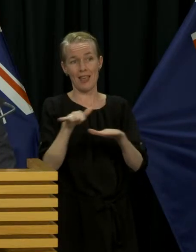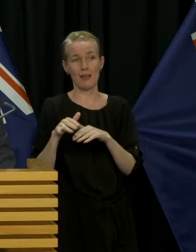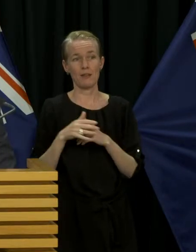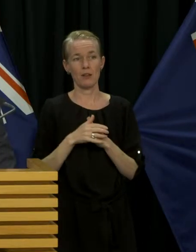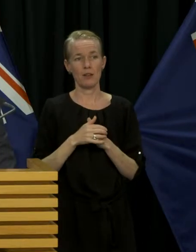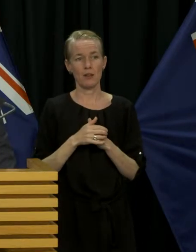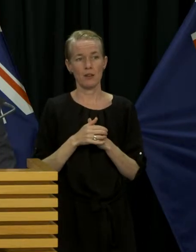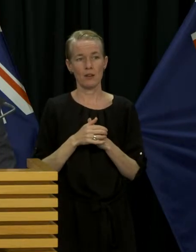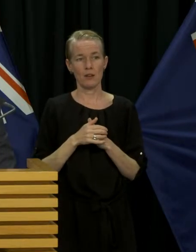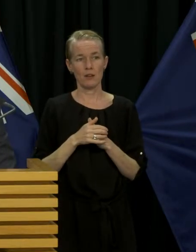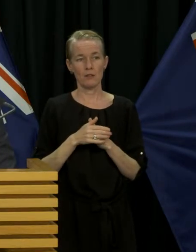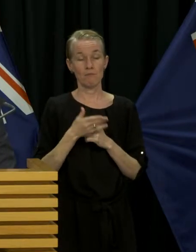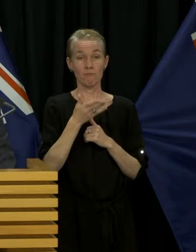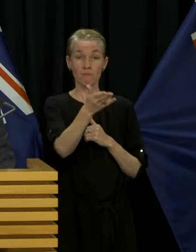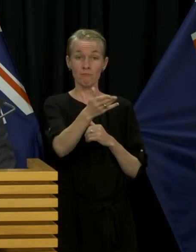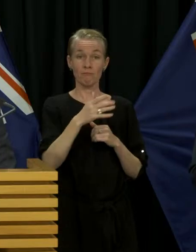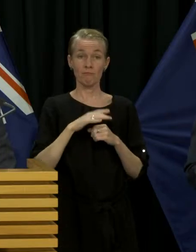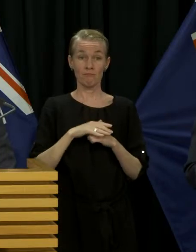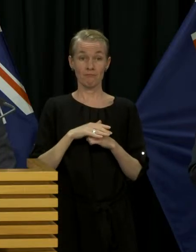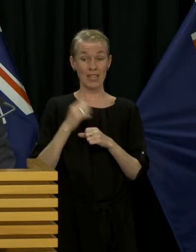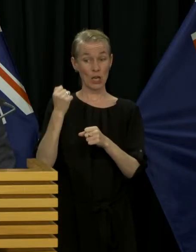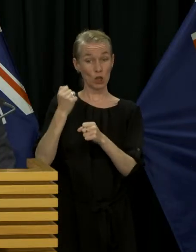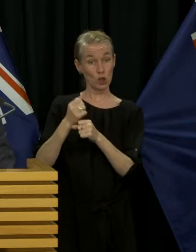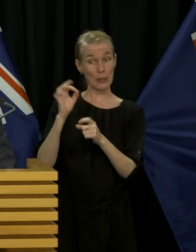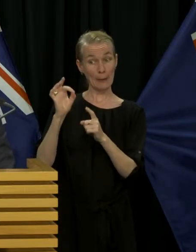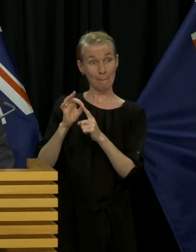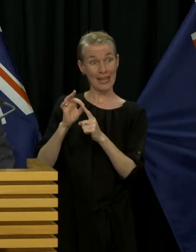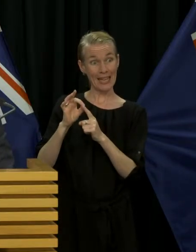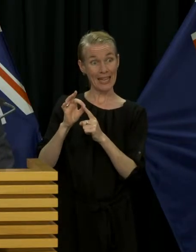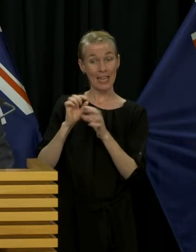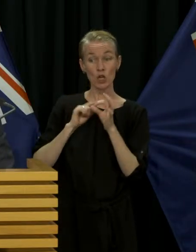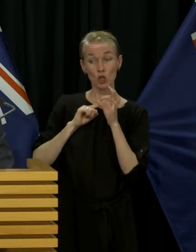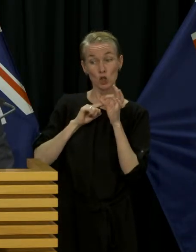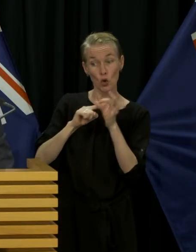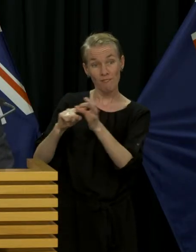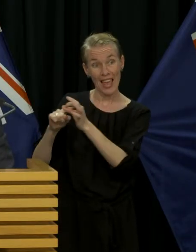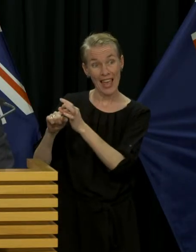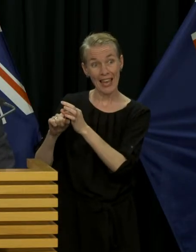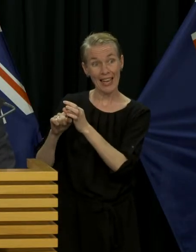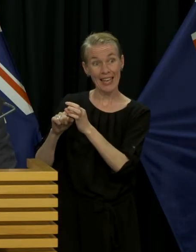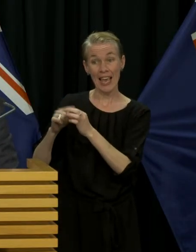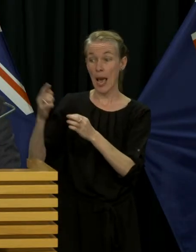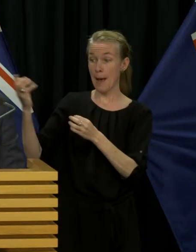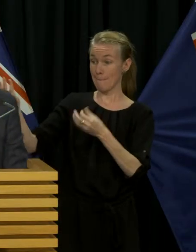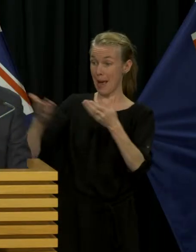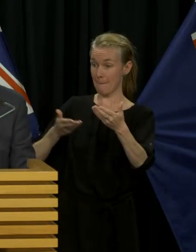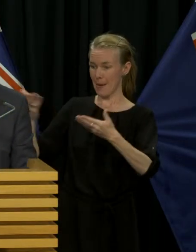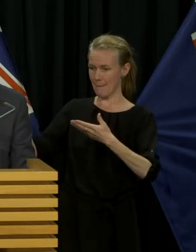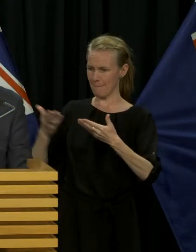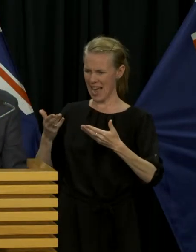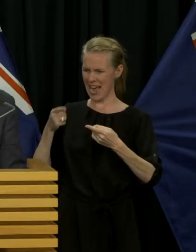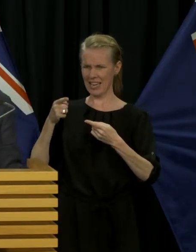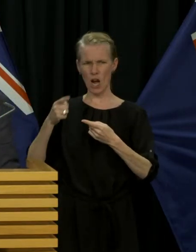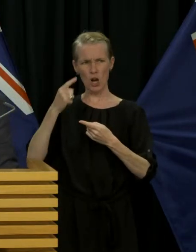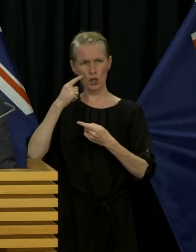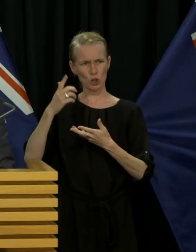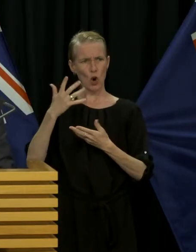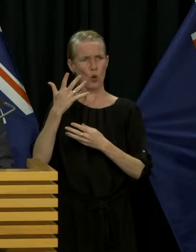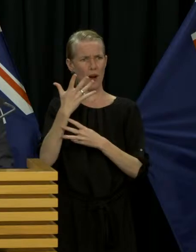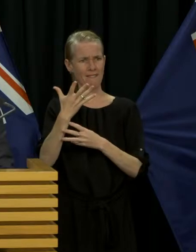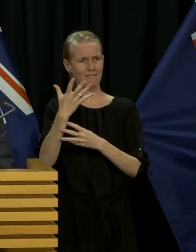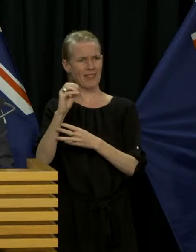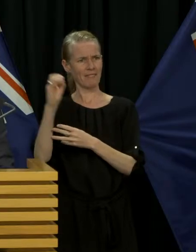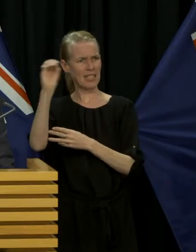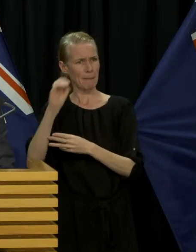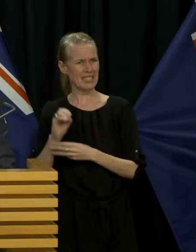don't want tests. Is that surprising? It doesn't surprise me because we knew that anecdotally that was happening. I should say that of